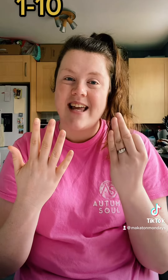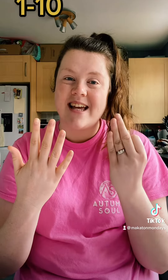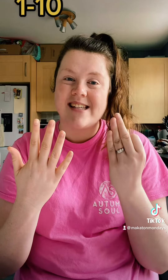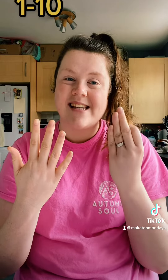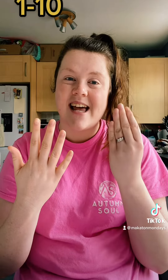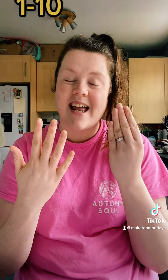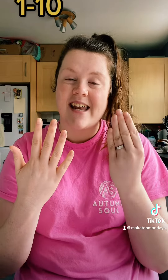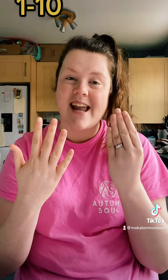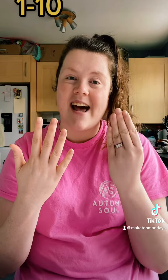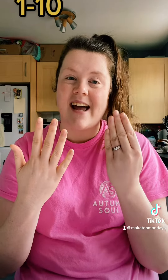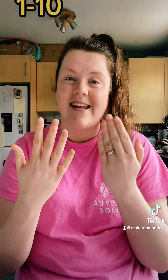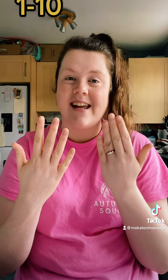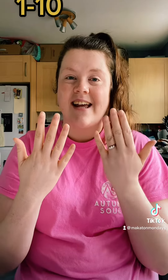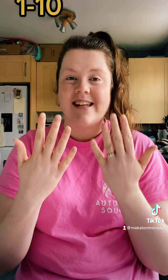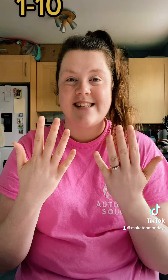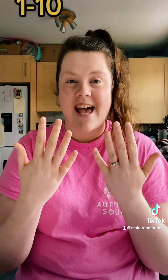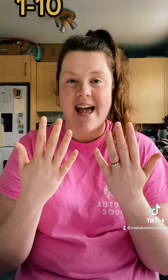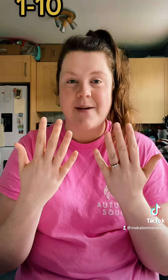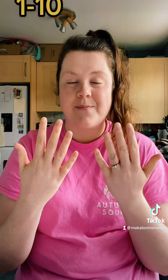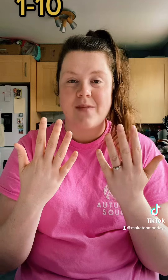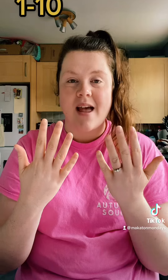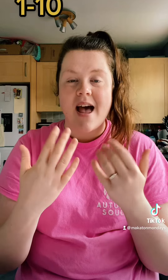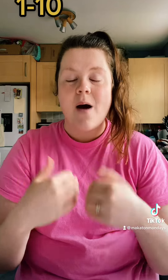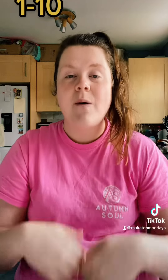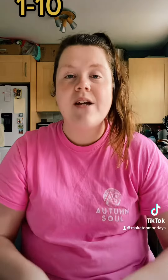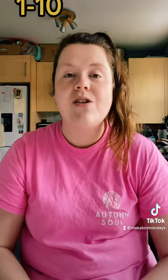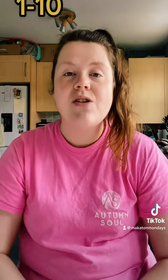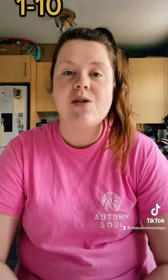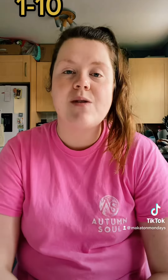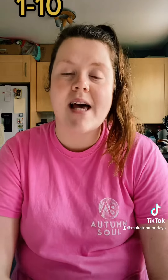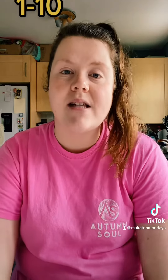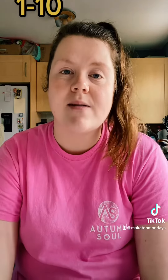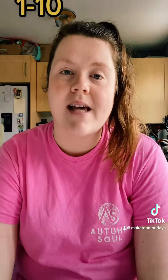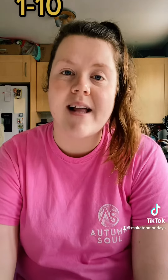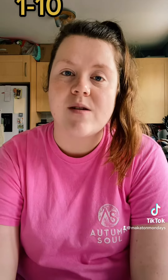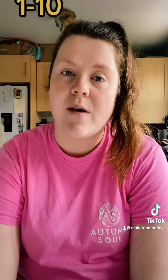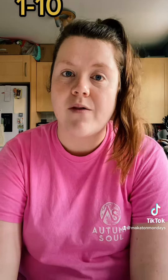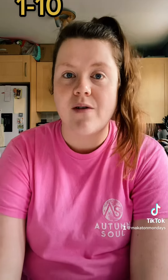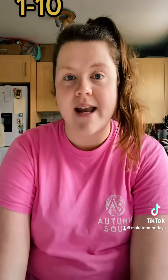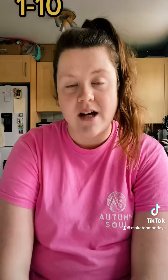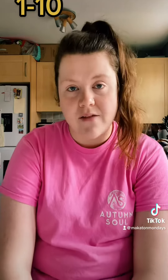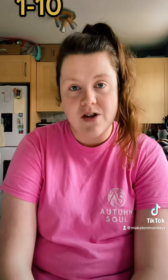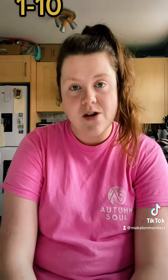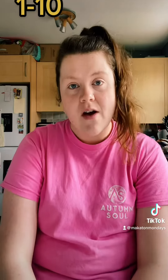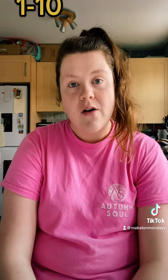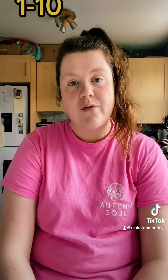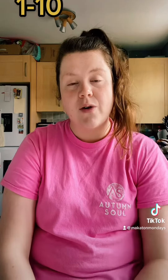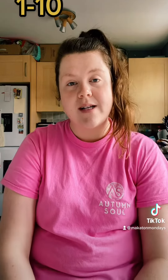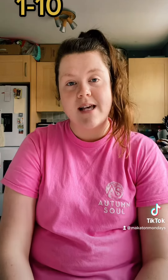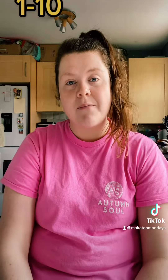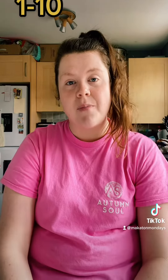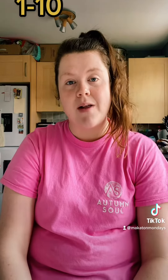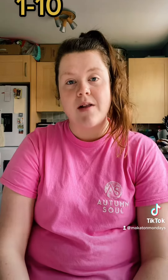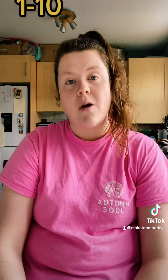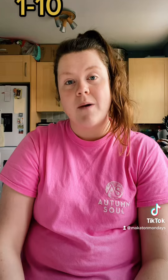8, 9, 10. And we can use those signs with signs that we have already covered. For example, we could